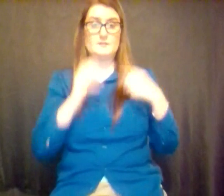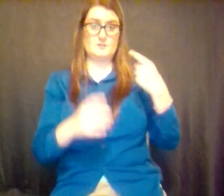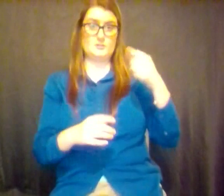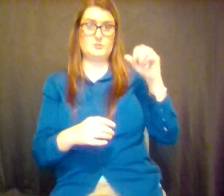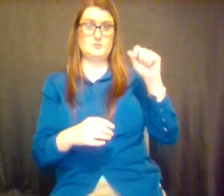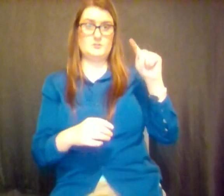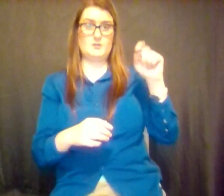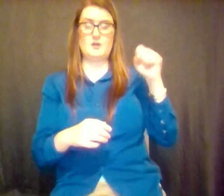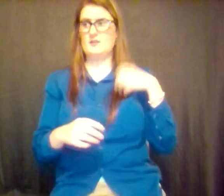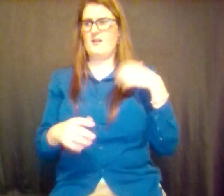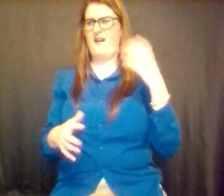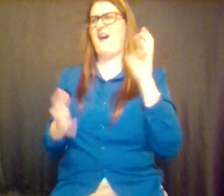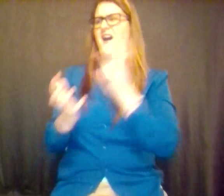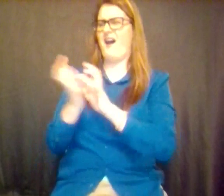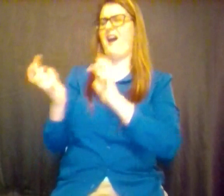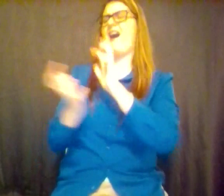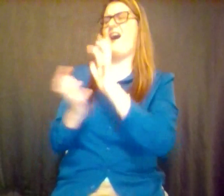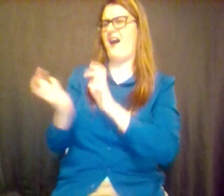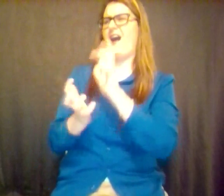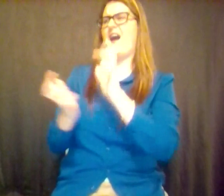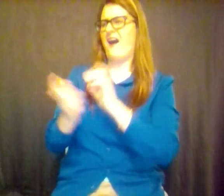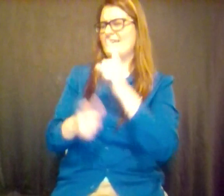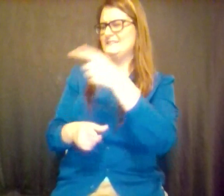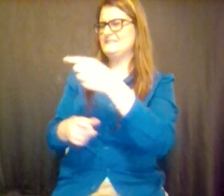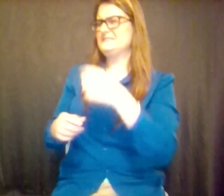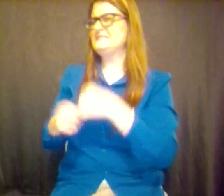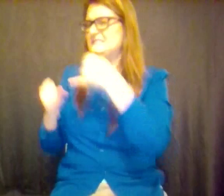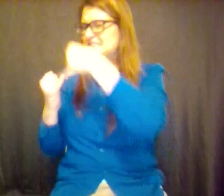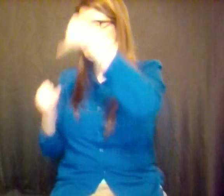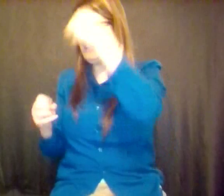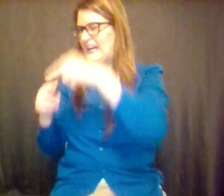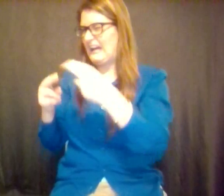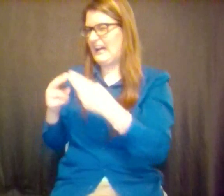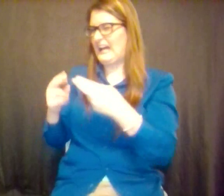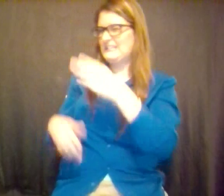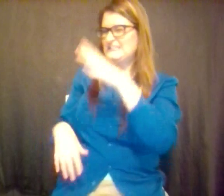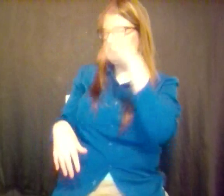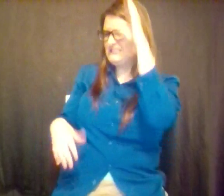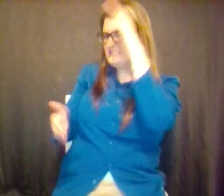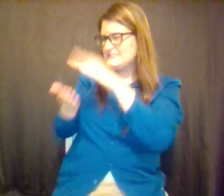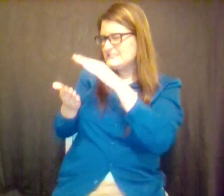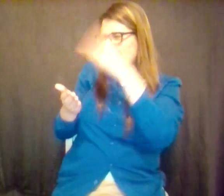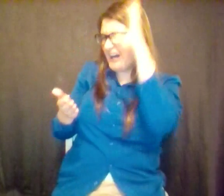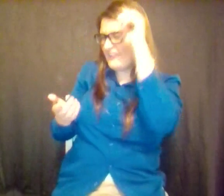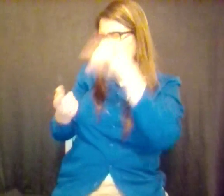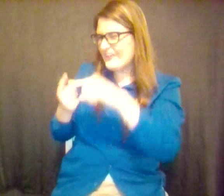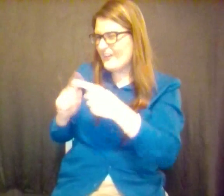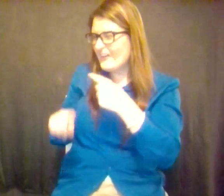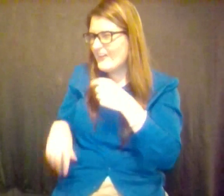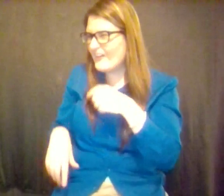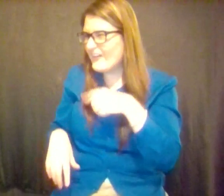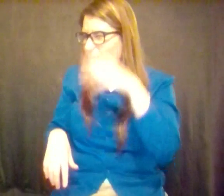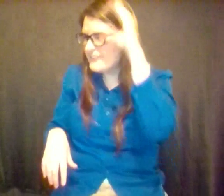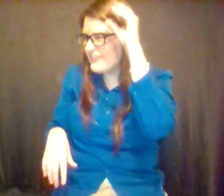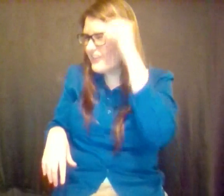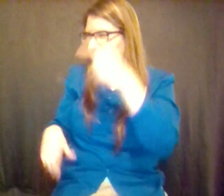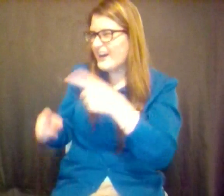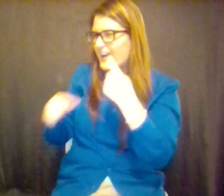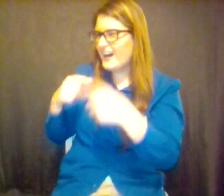mighty warrior like me? Pathetic. I'll eat him for breakfast." But David wasn't scared. In